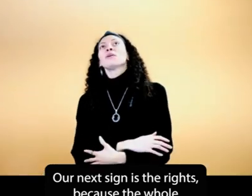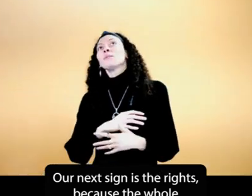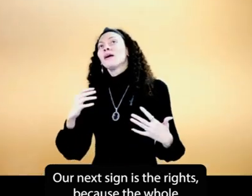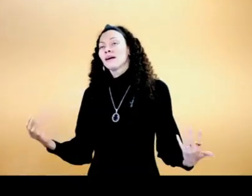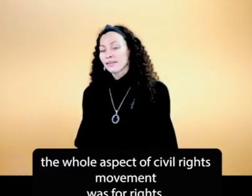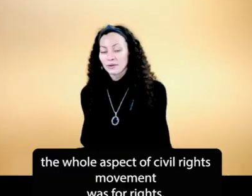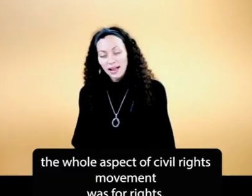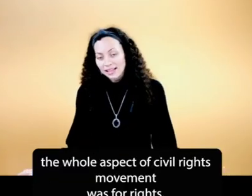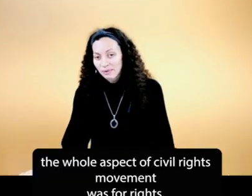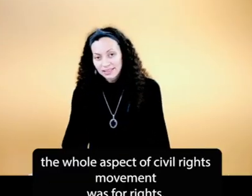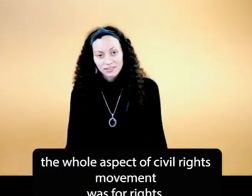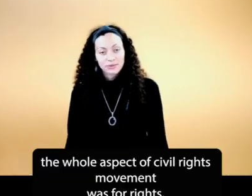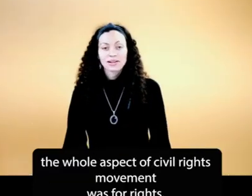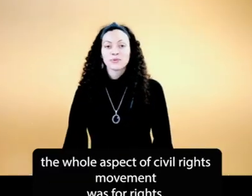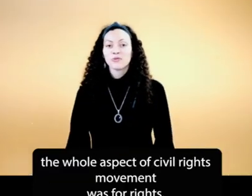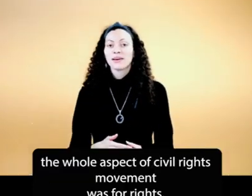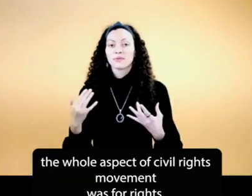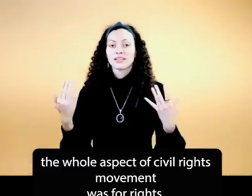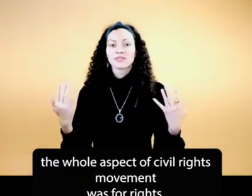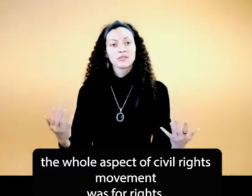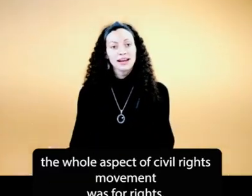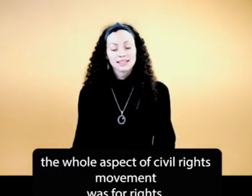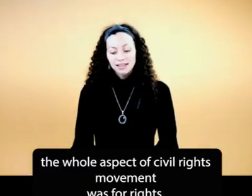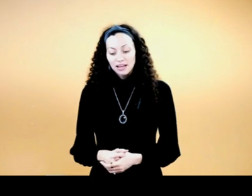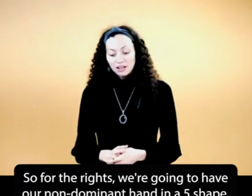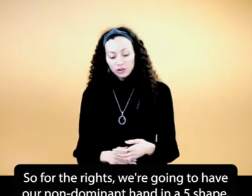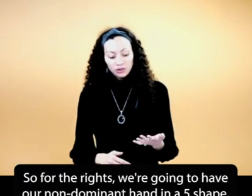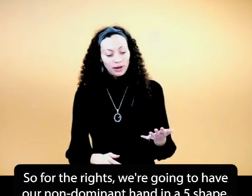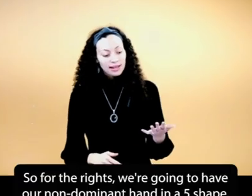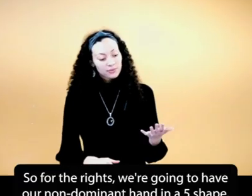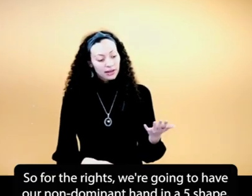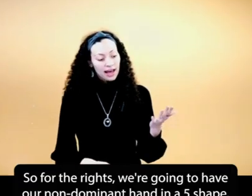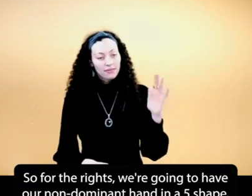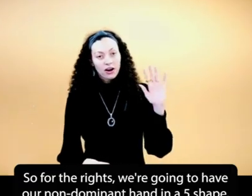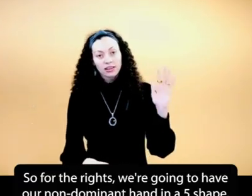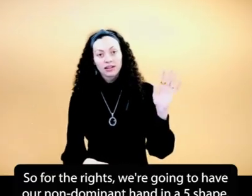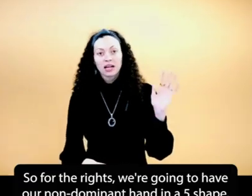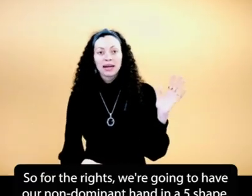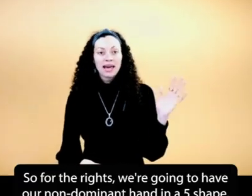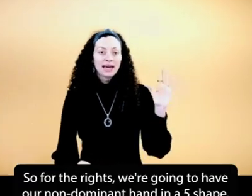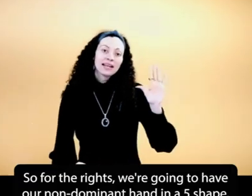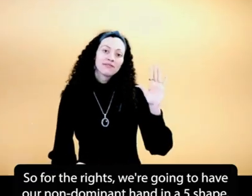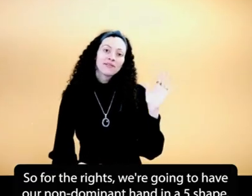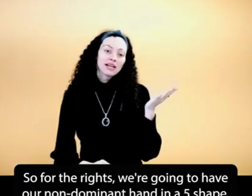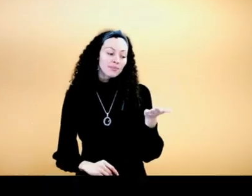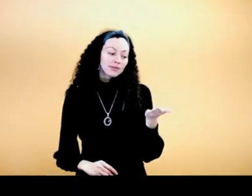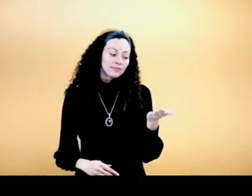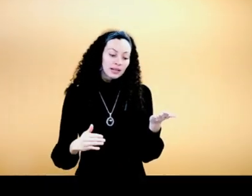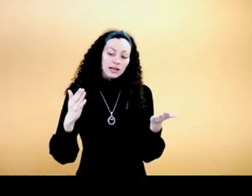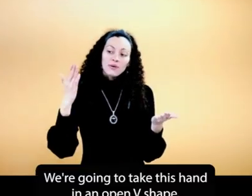whole aspect of civil rights movement was for rights. So for the rights, we're going to have our non-dominant hand in a 5 shape. We're